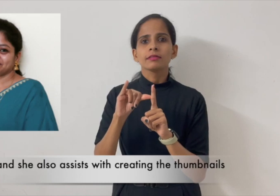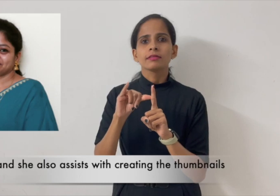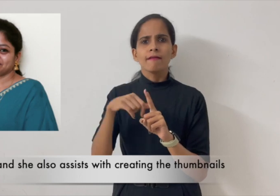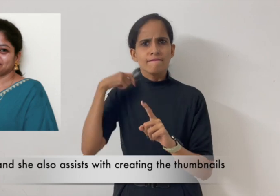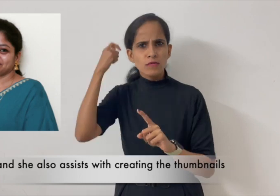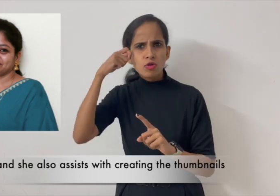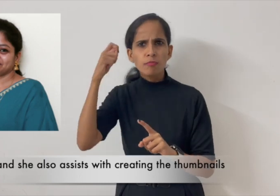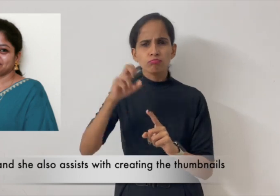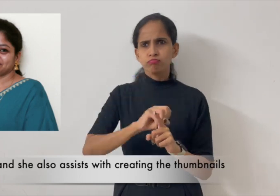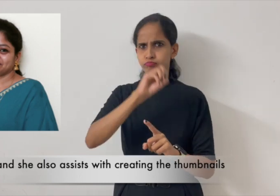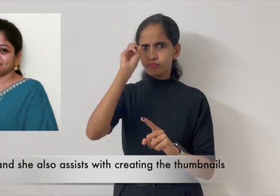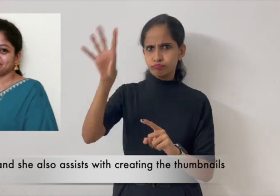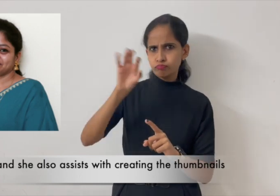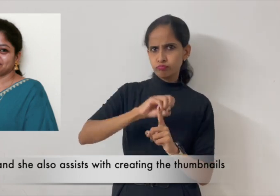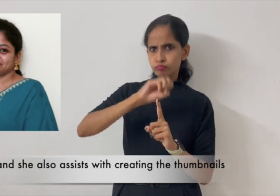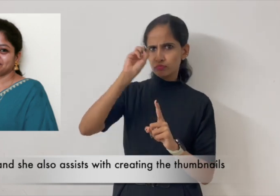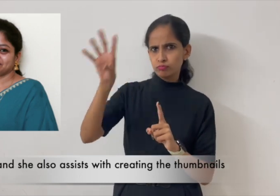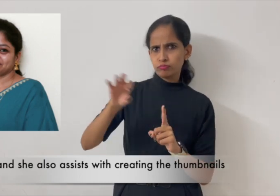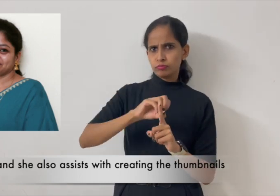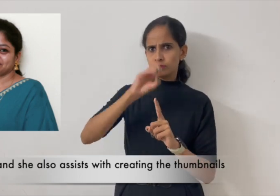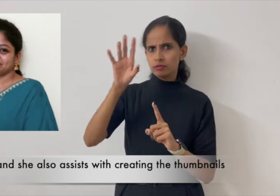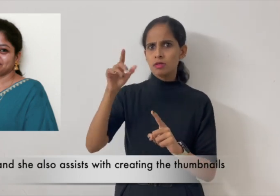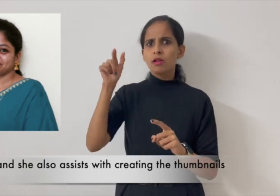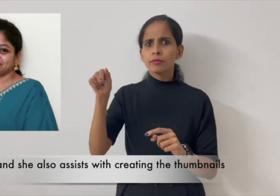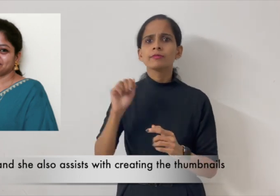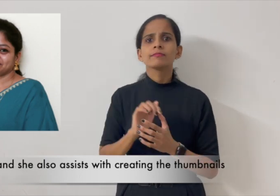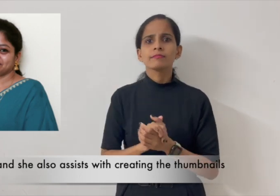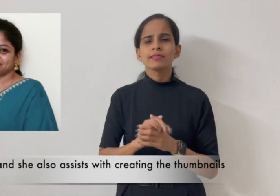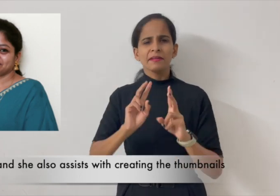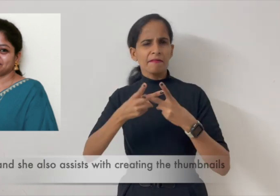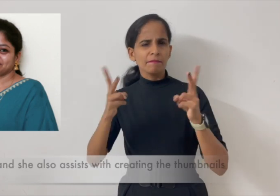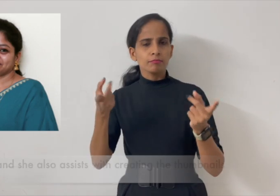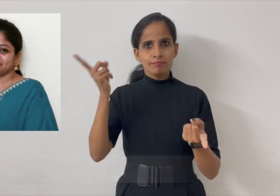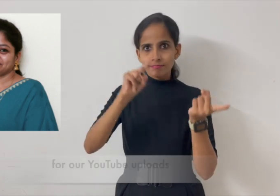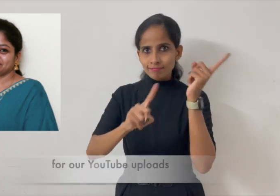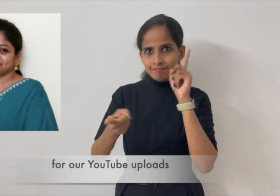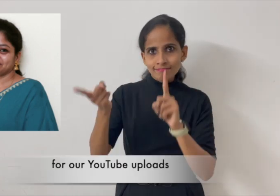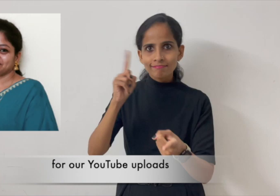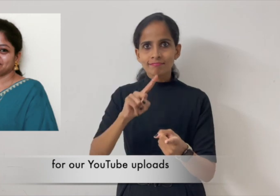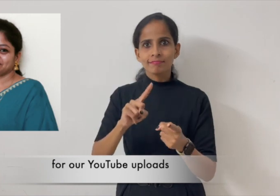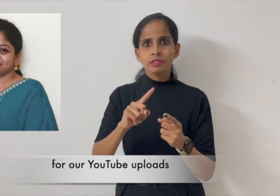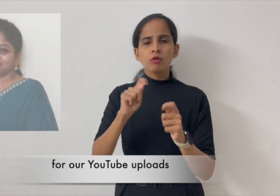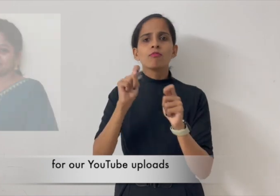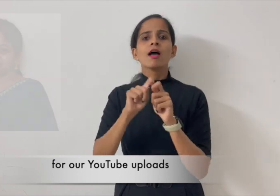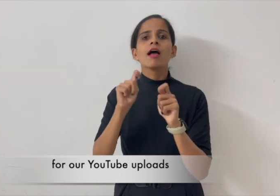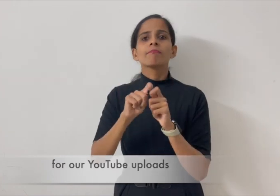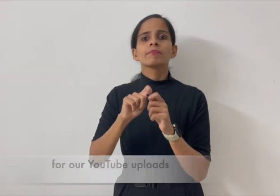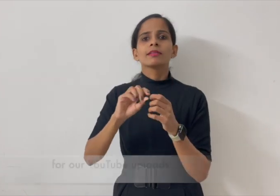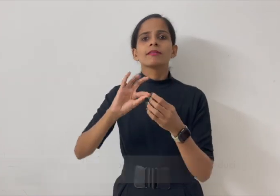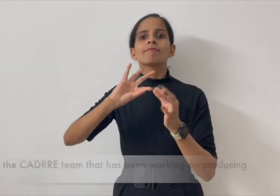also assists with creating the thumbnails for our YouTube uploads.